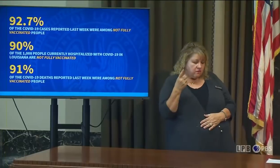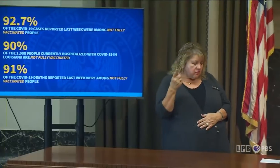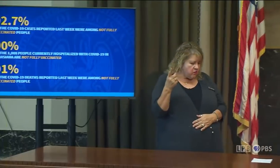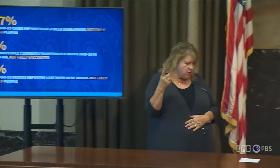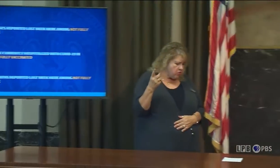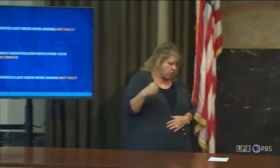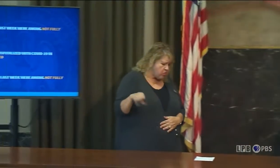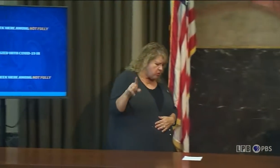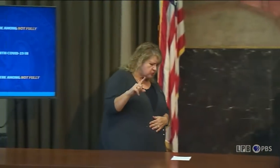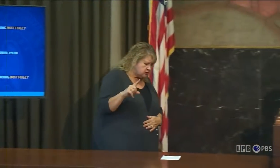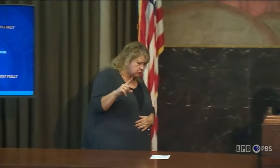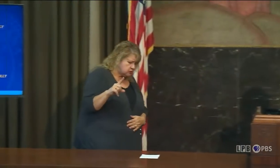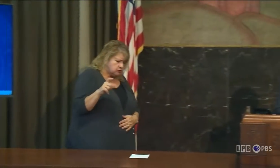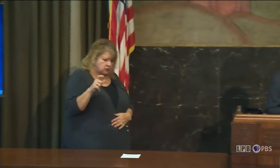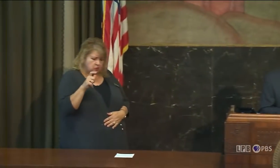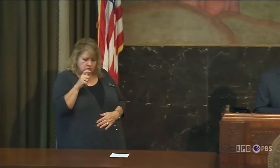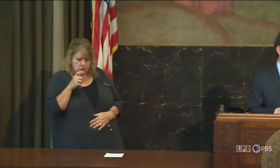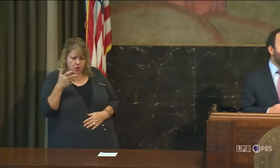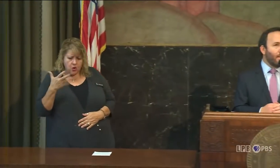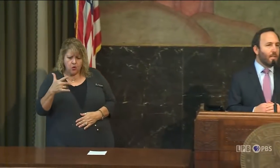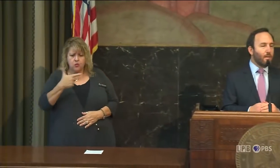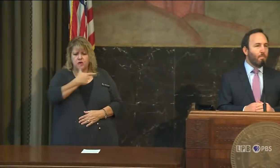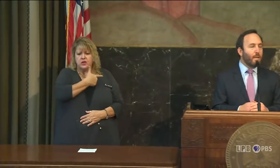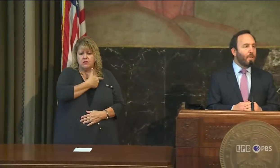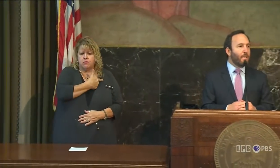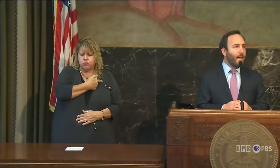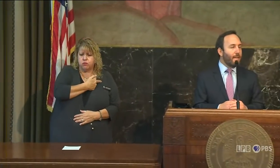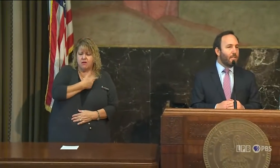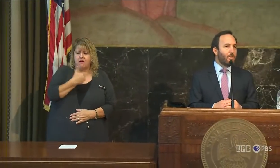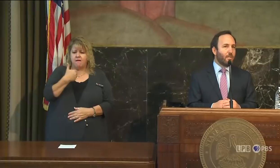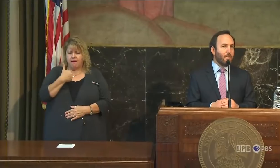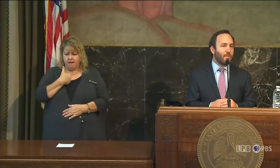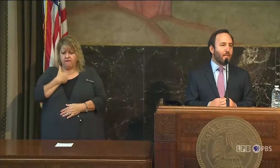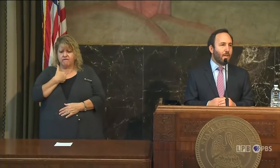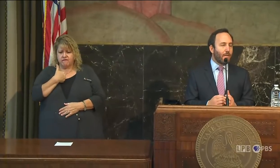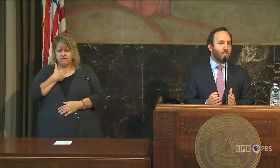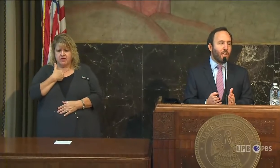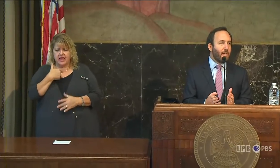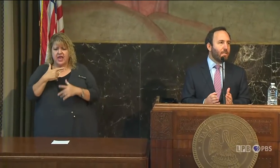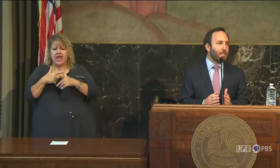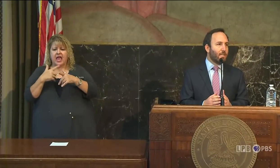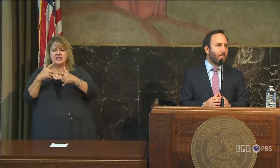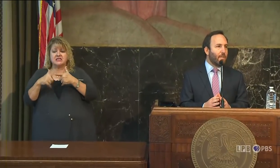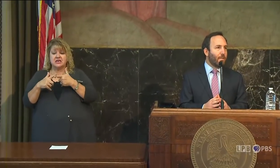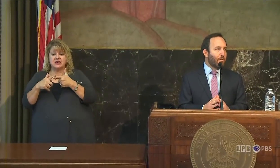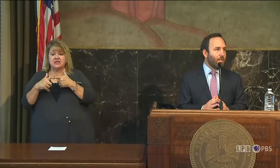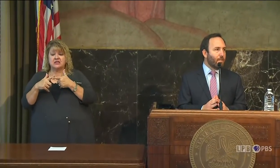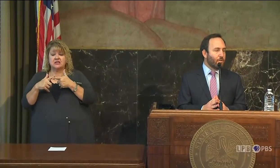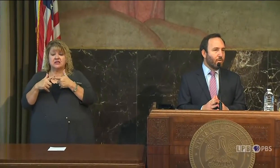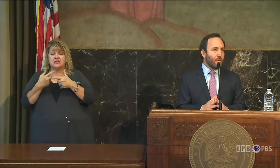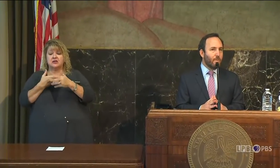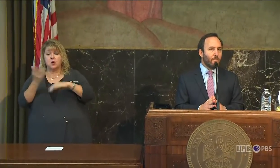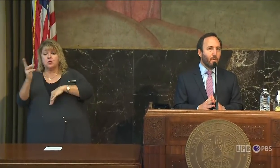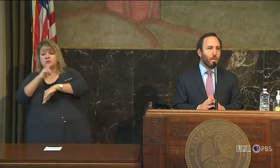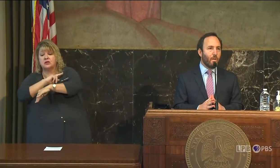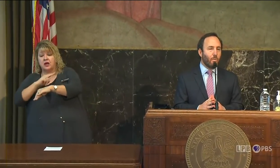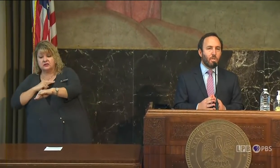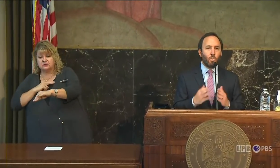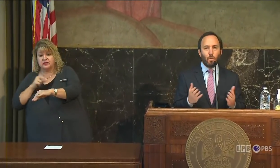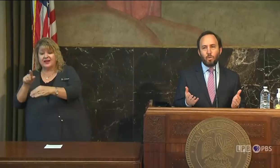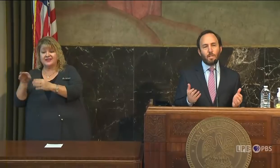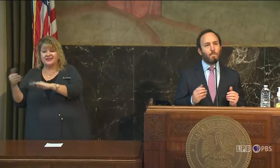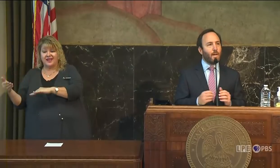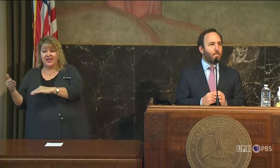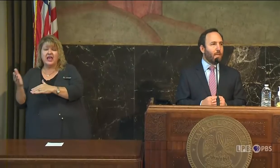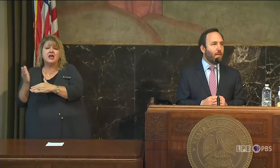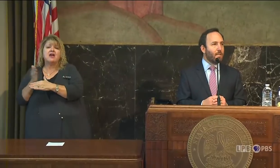seen, this means hospitalized or even death, the median age, the average age is 73 years old, which